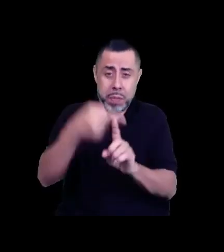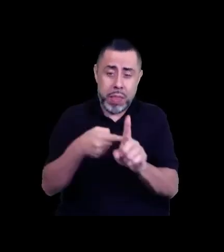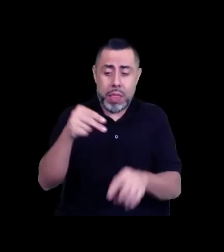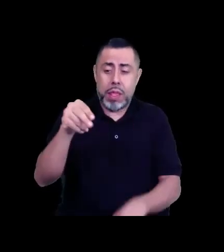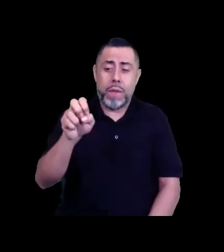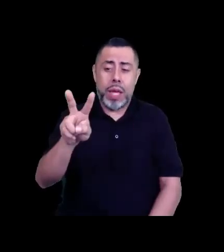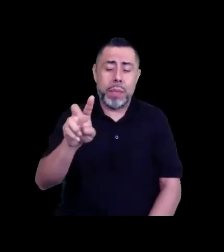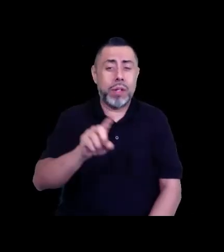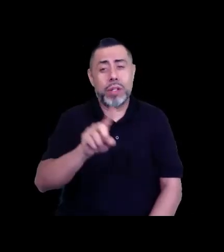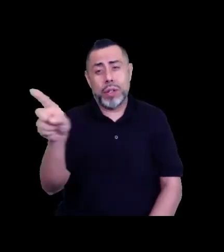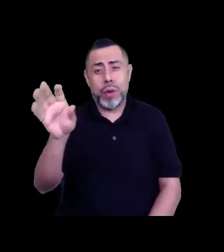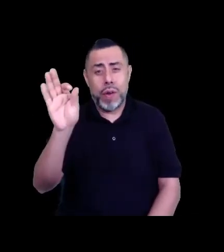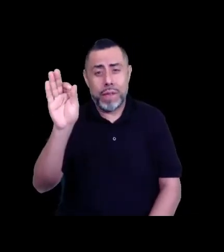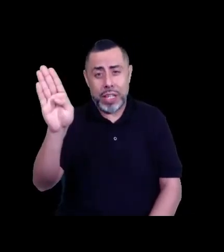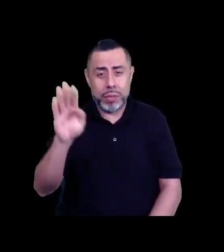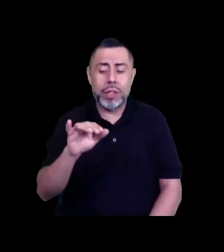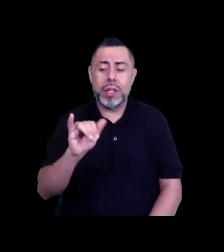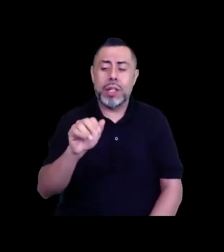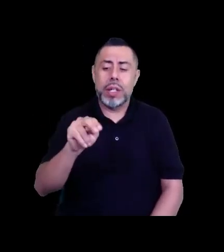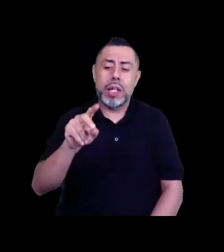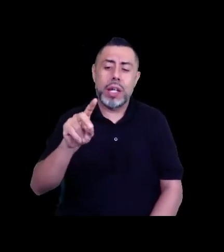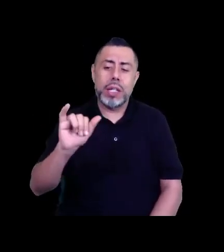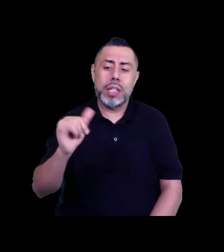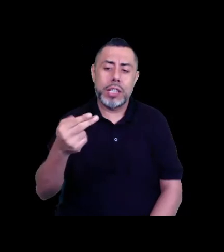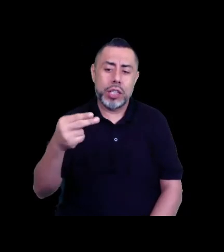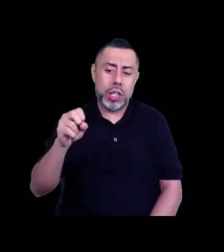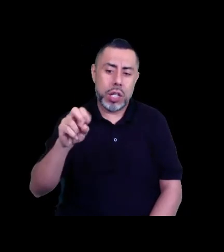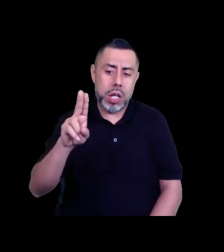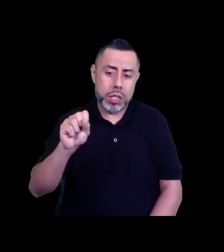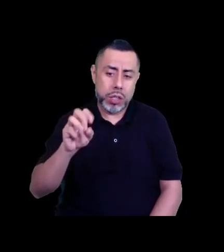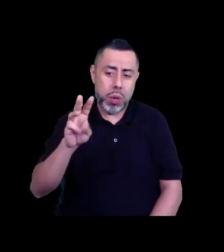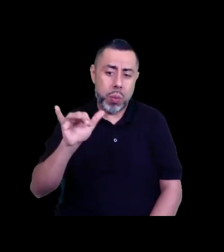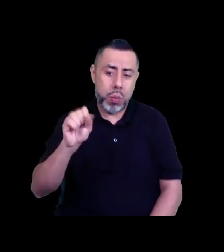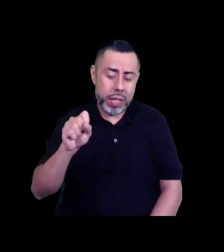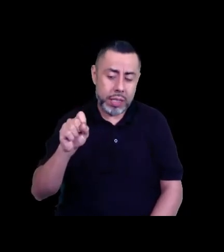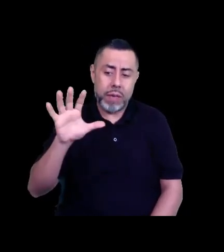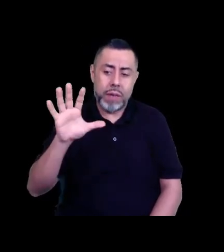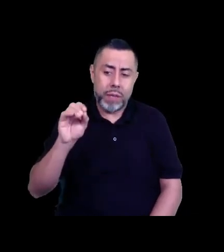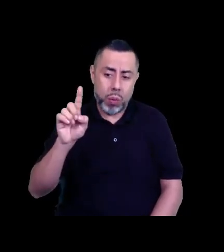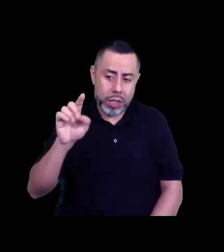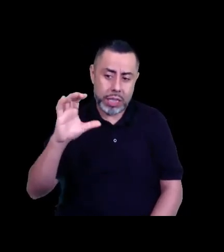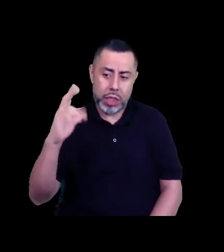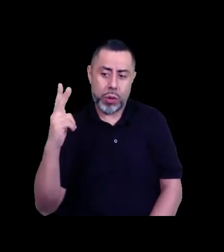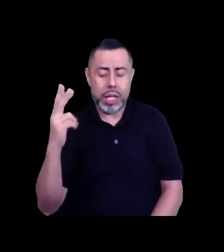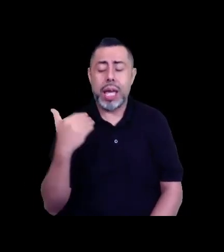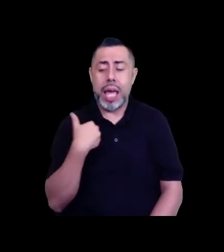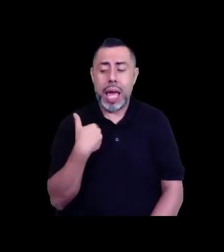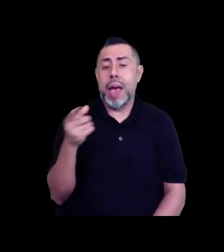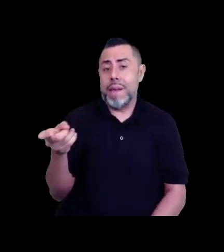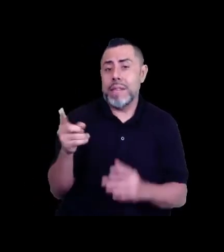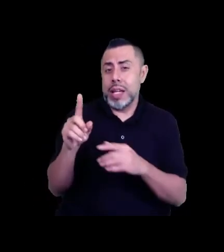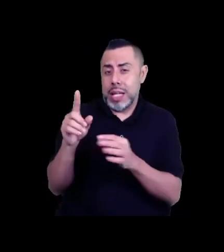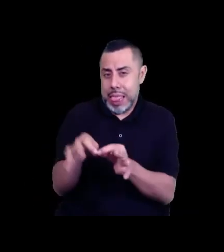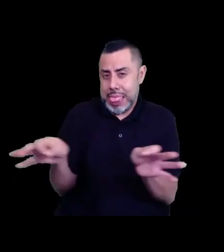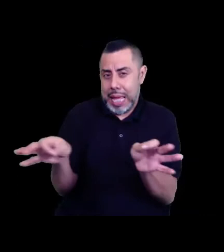Facebook, Indigenous Ways 501c3. There's a link there for the article about the work of Indigenous